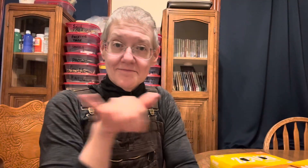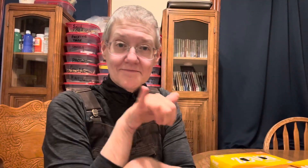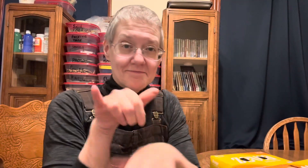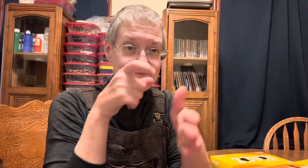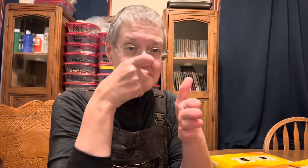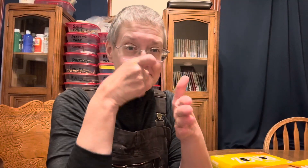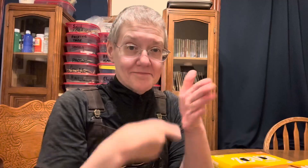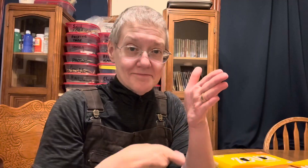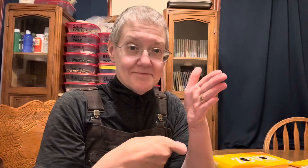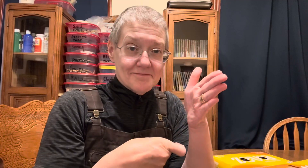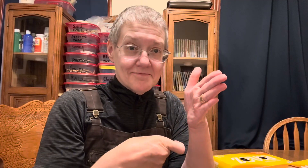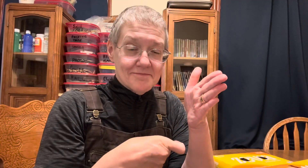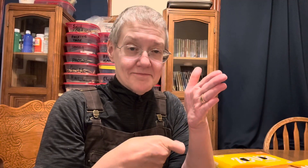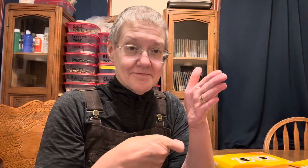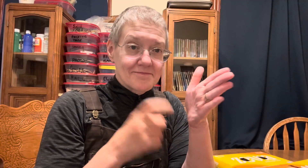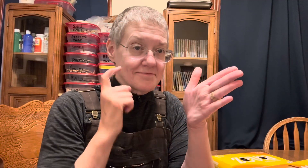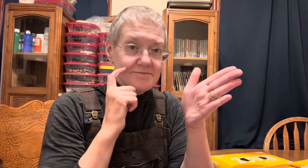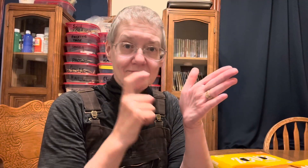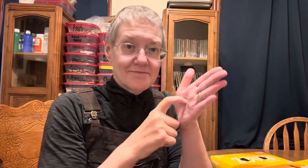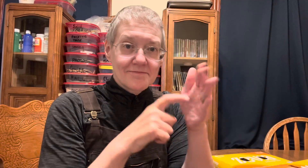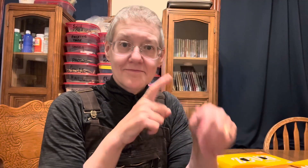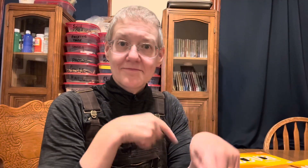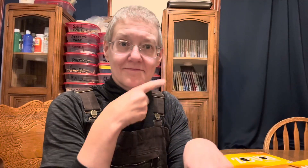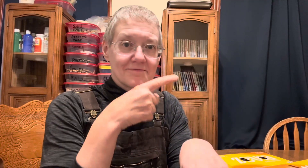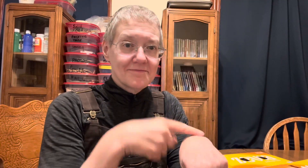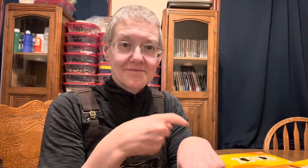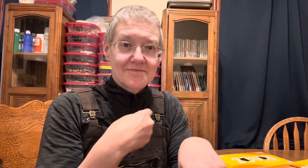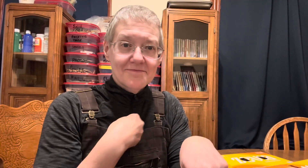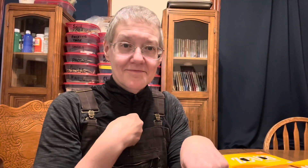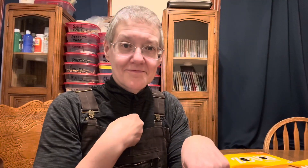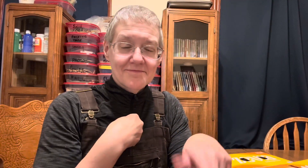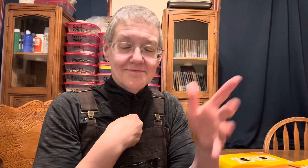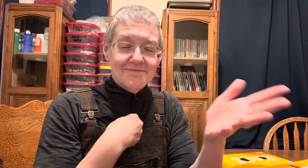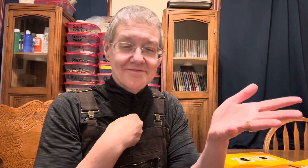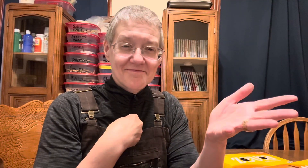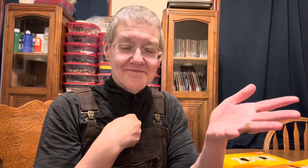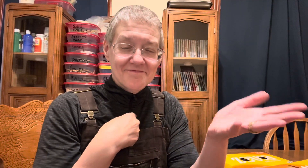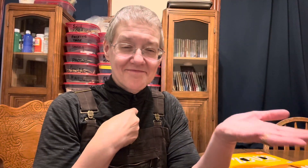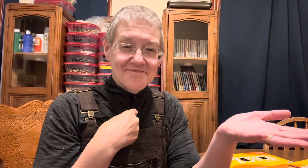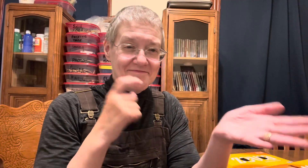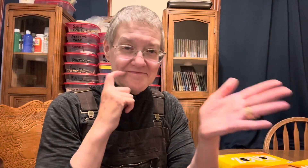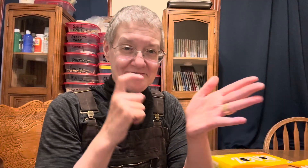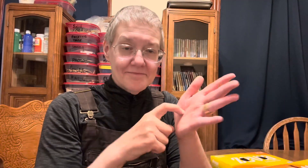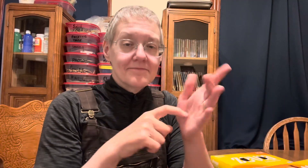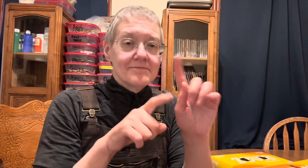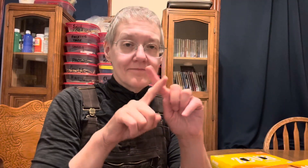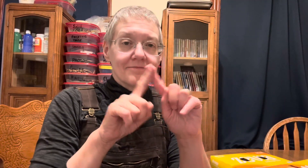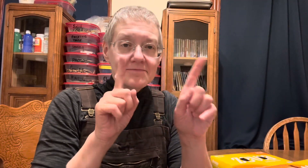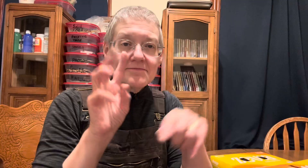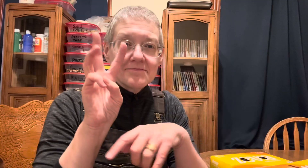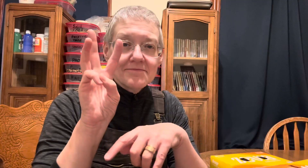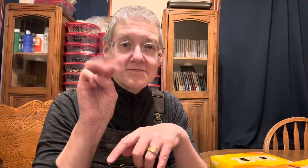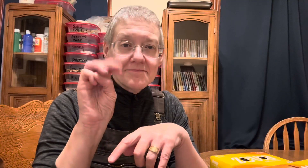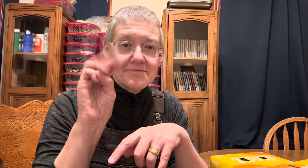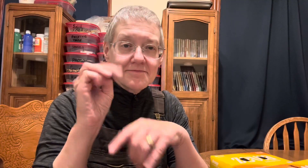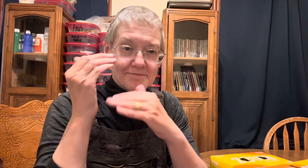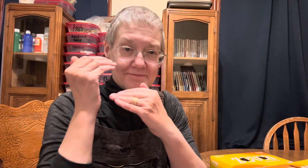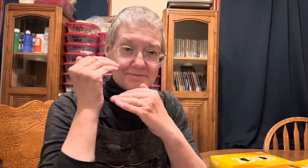And it's the same price. I didn't notice that for a long time. I just didn't notice. Now, Walmart's going to